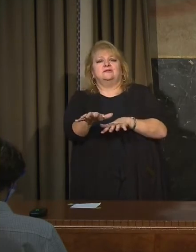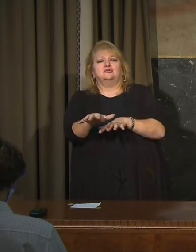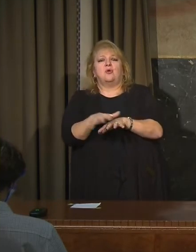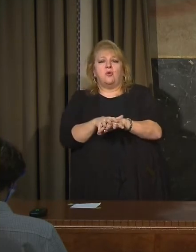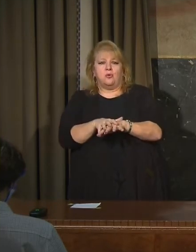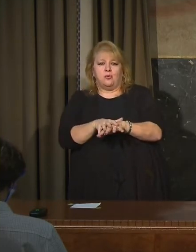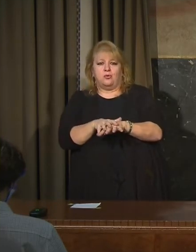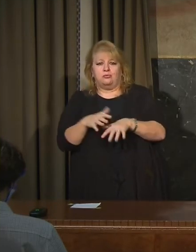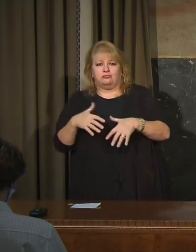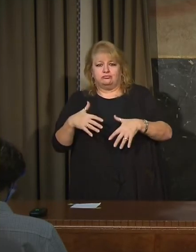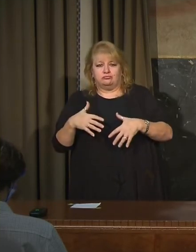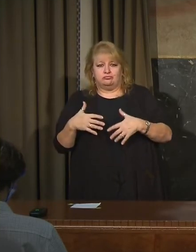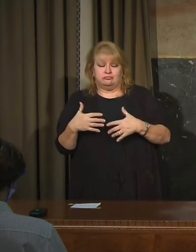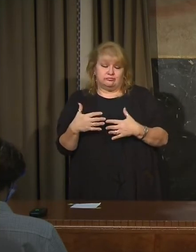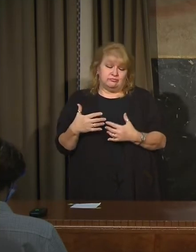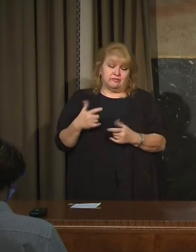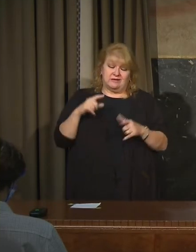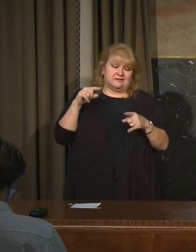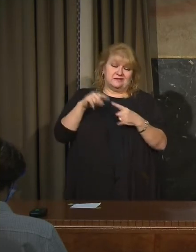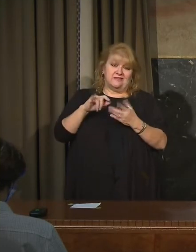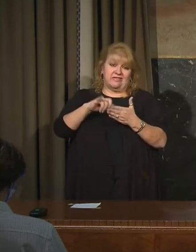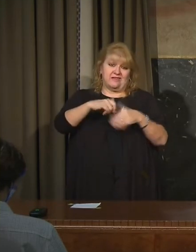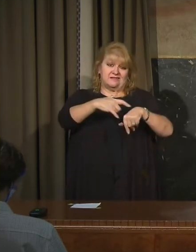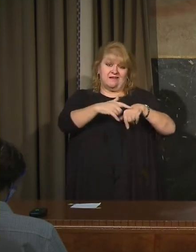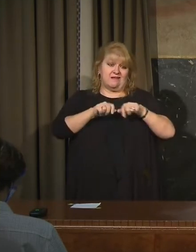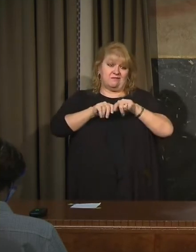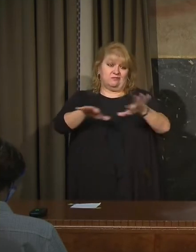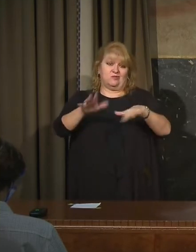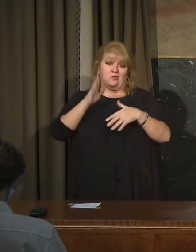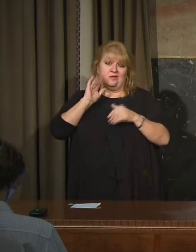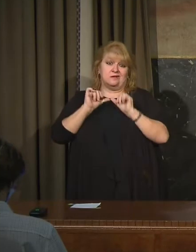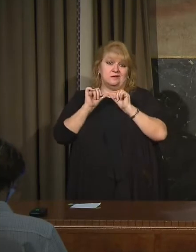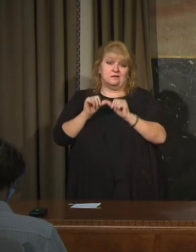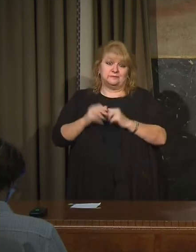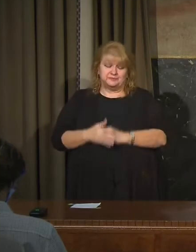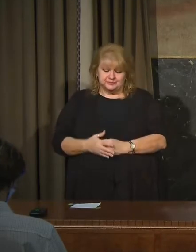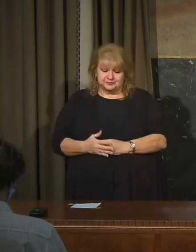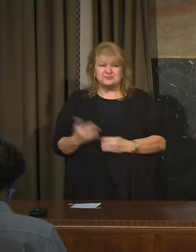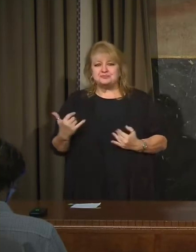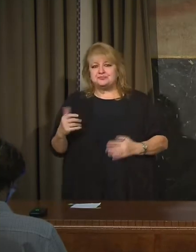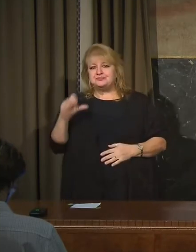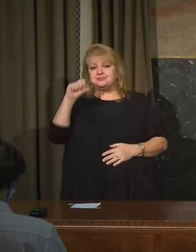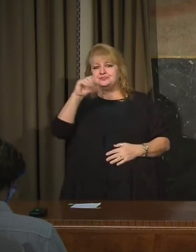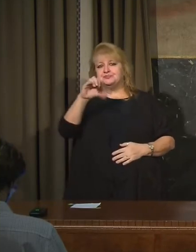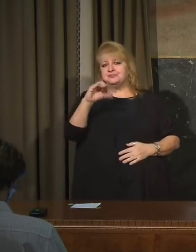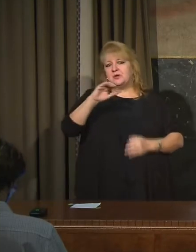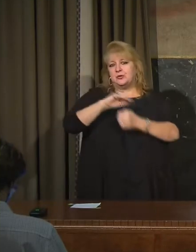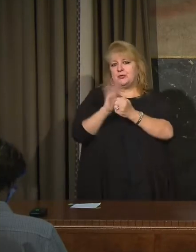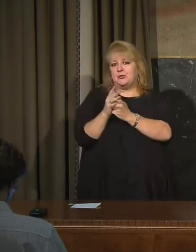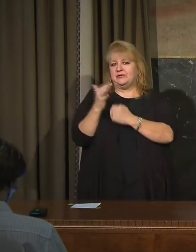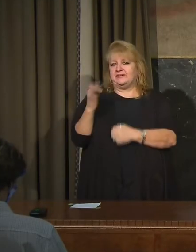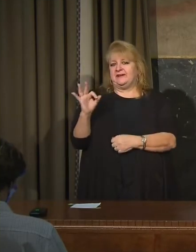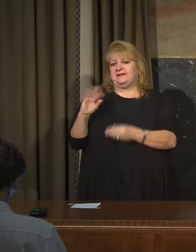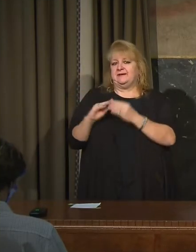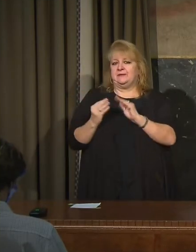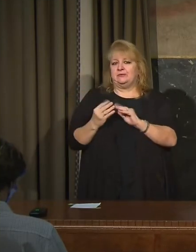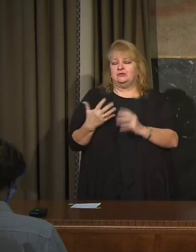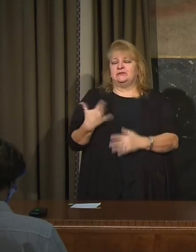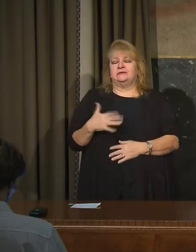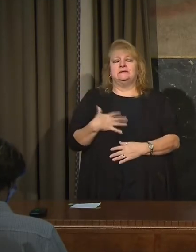But before we get to the vaccine, I want to talk about the COVID numbers, which, quite frankly, are not good. It is